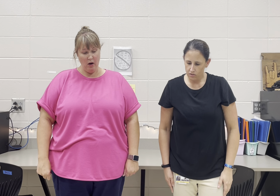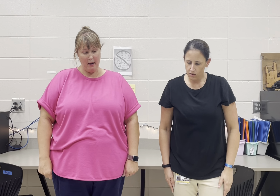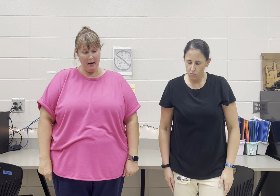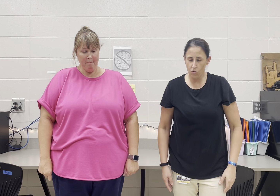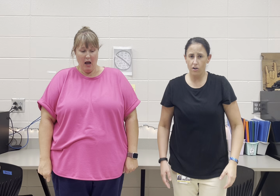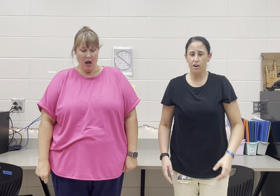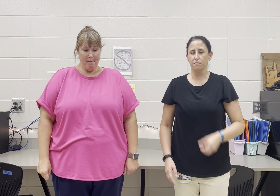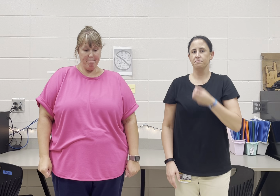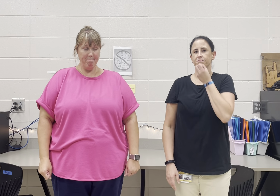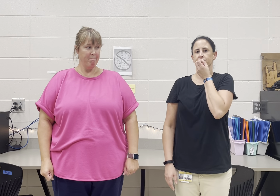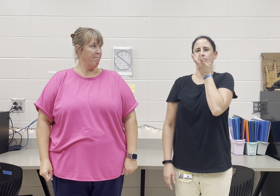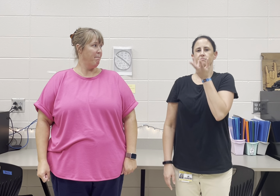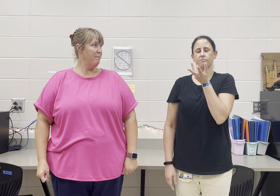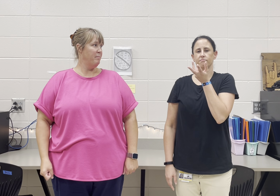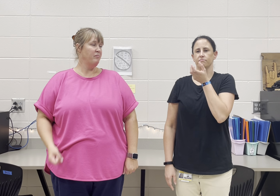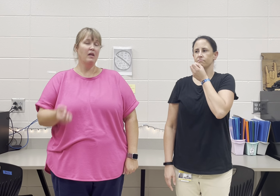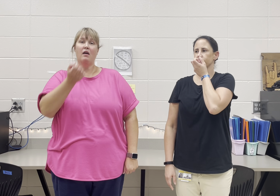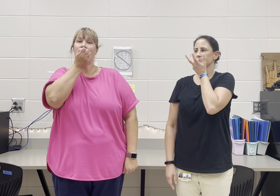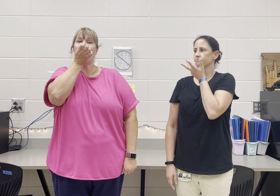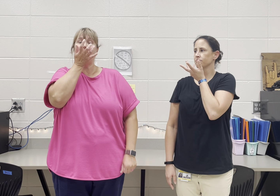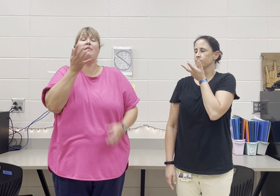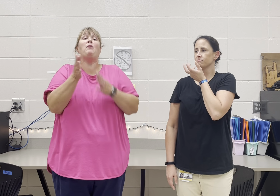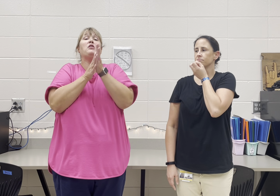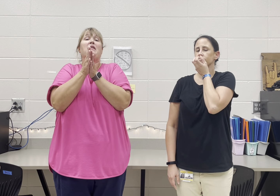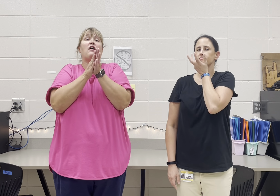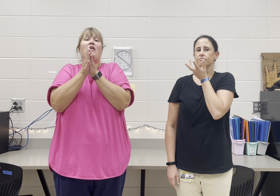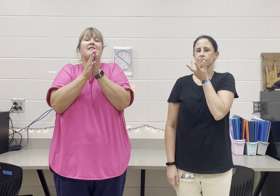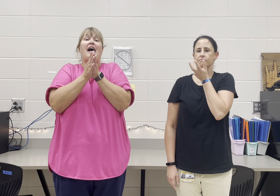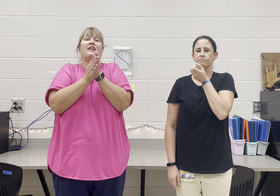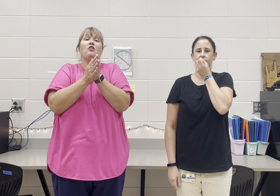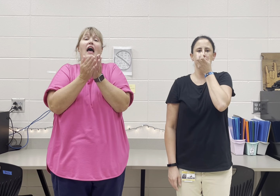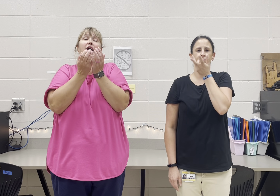warm. Warm. Think about when you're really cold outside and you're like.